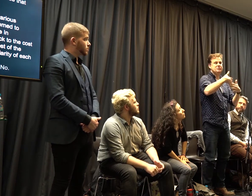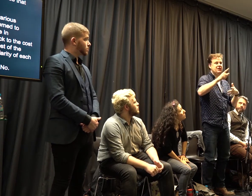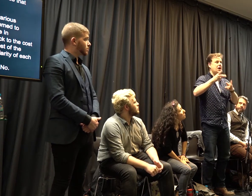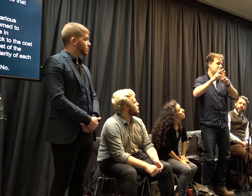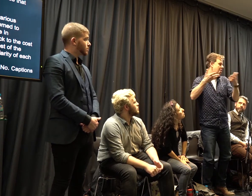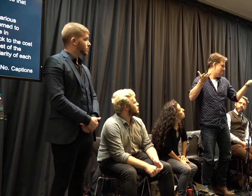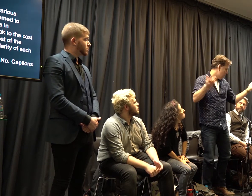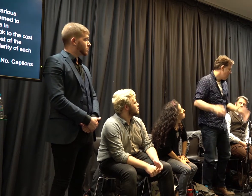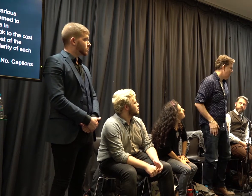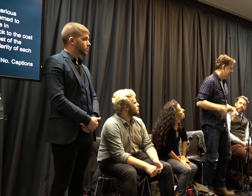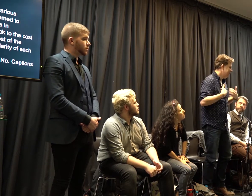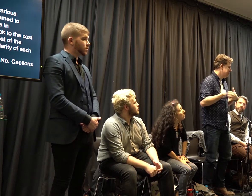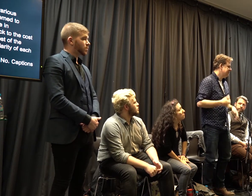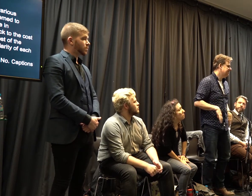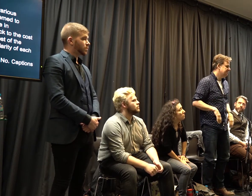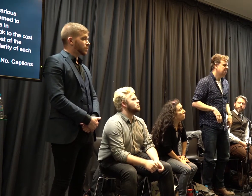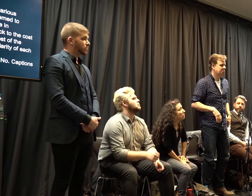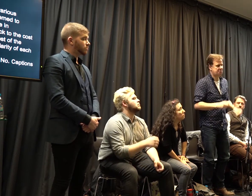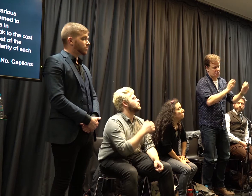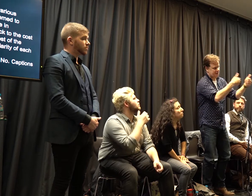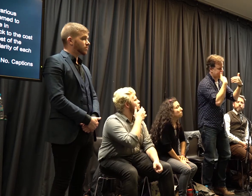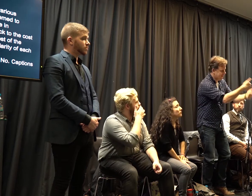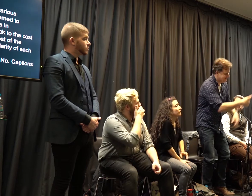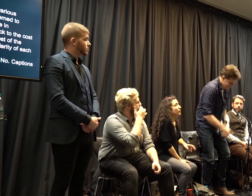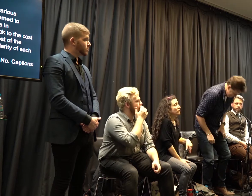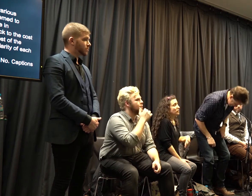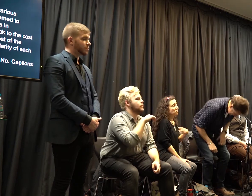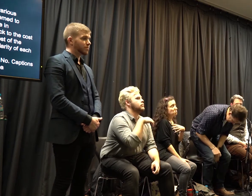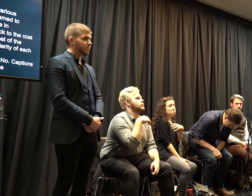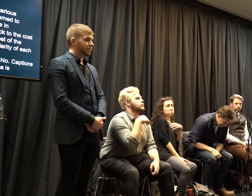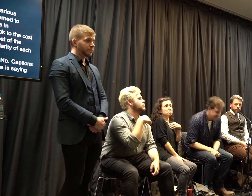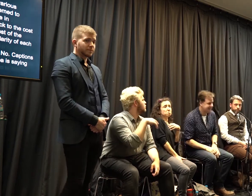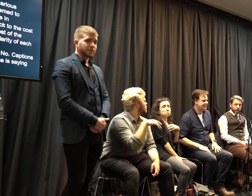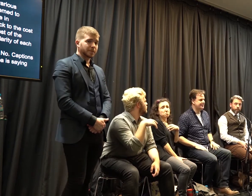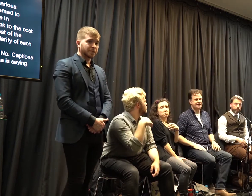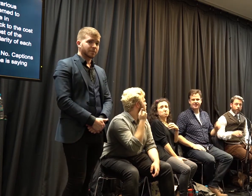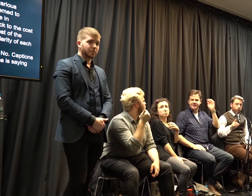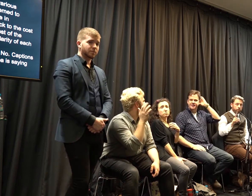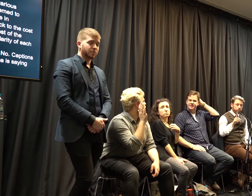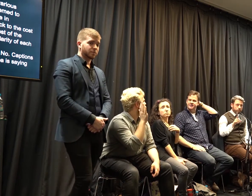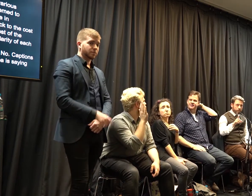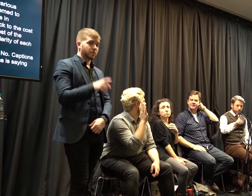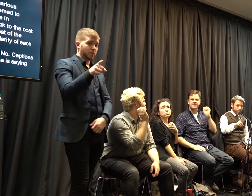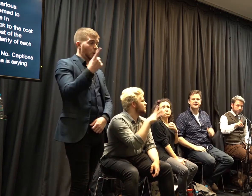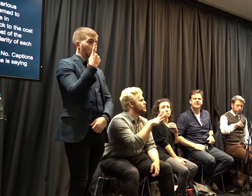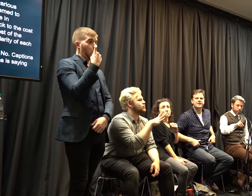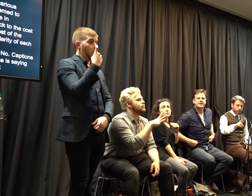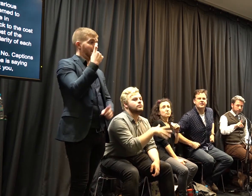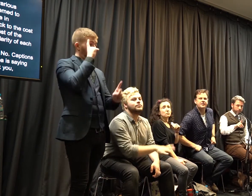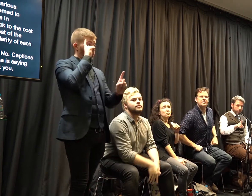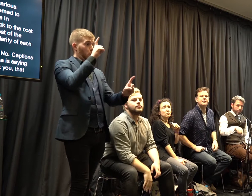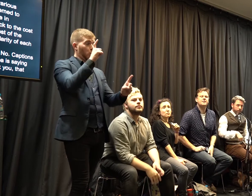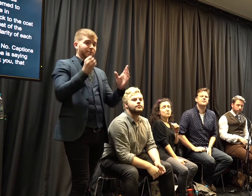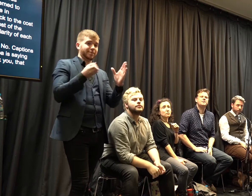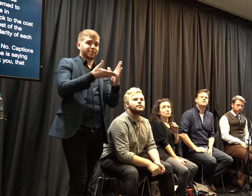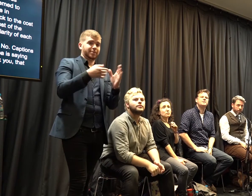than interpreters. Deep is saying from the audience. Okay, so I didn't know that. That's interesting. Thank you. That answers my question. Oh, do you want to follow up,